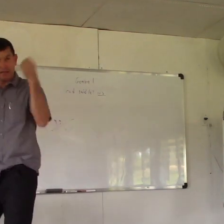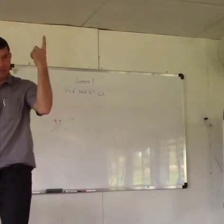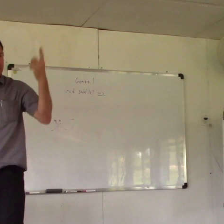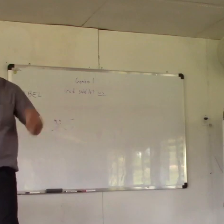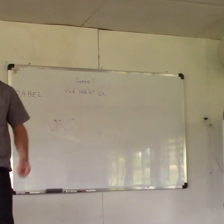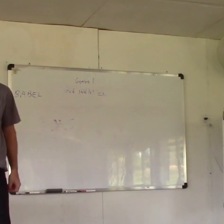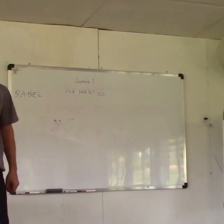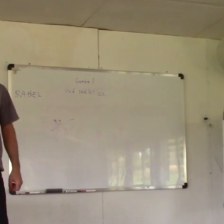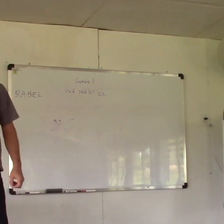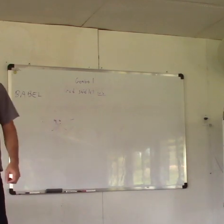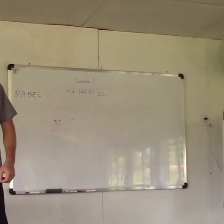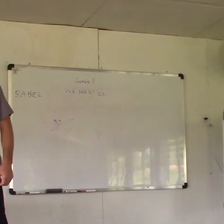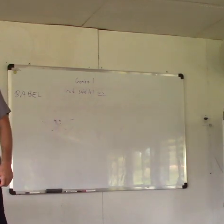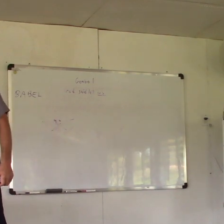Is that understandable?